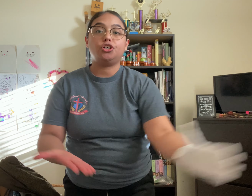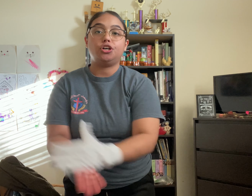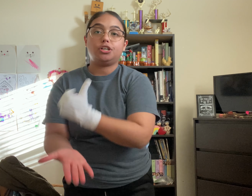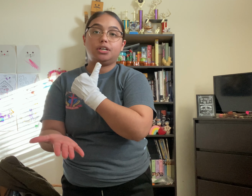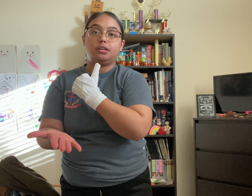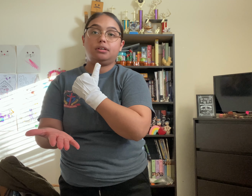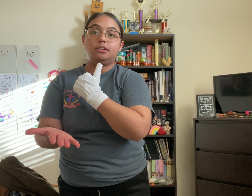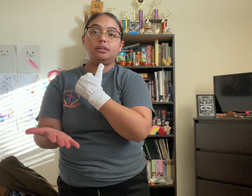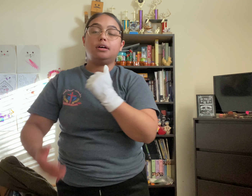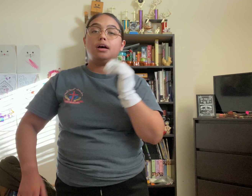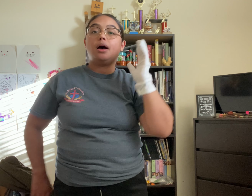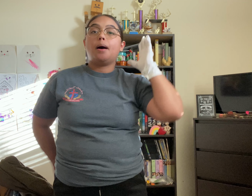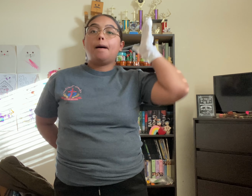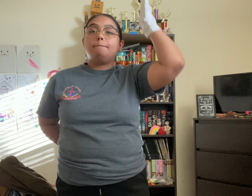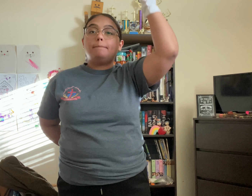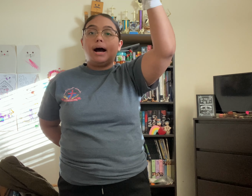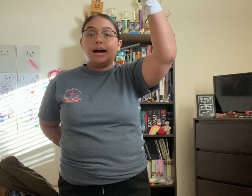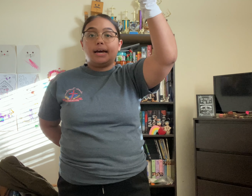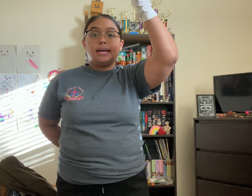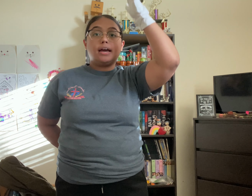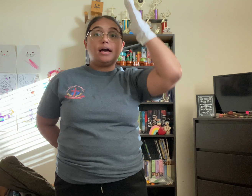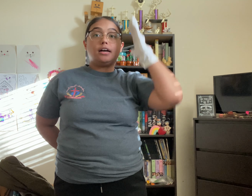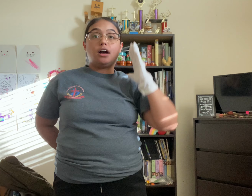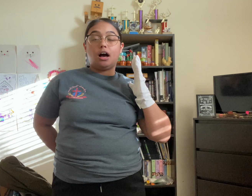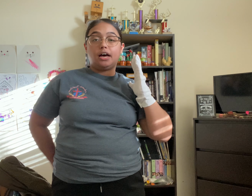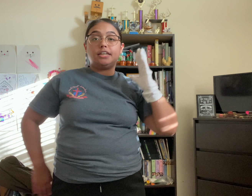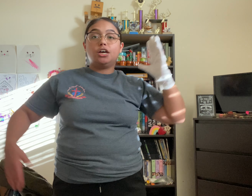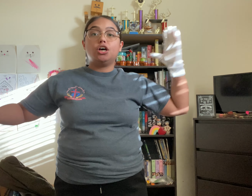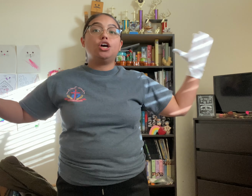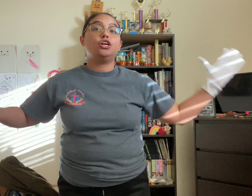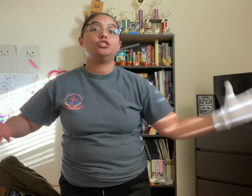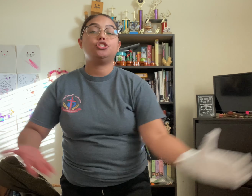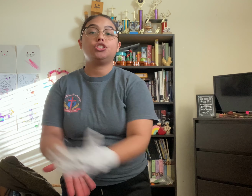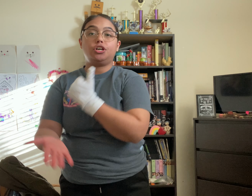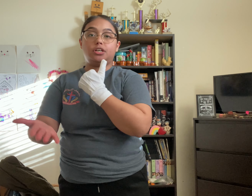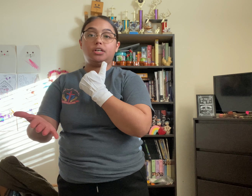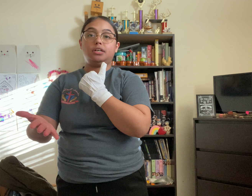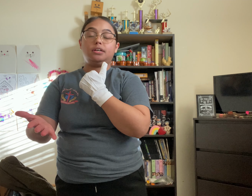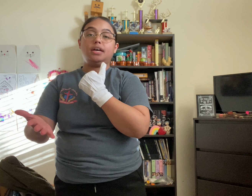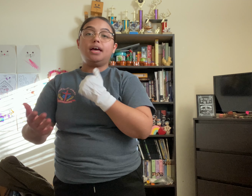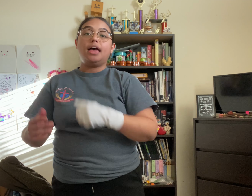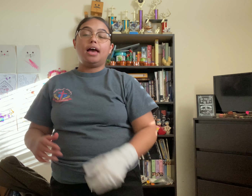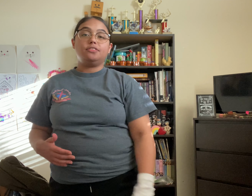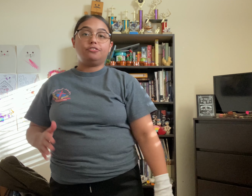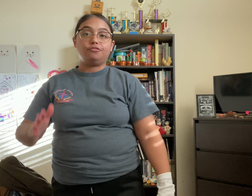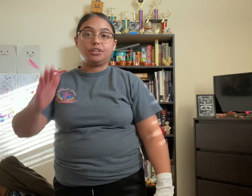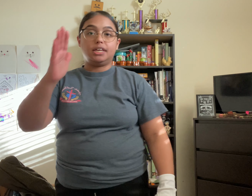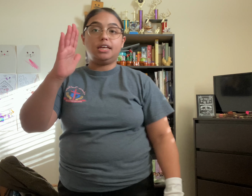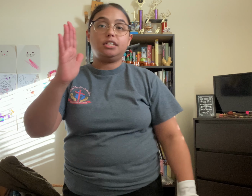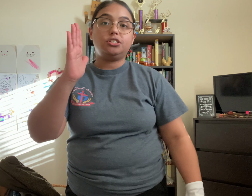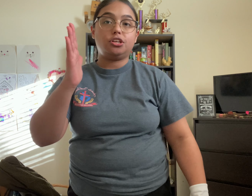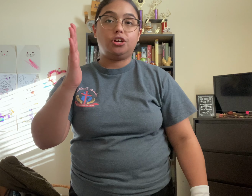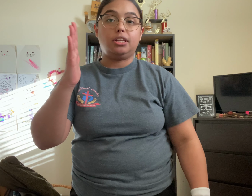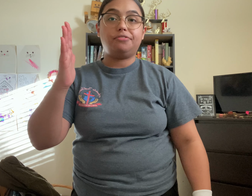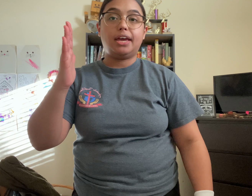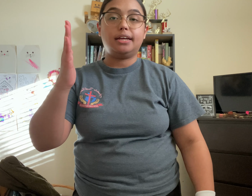took. My God took. And then for keys, your left hand is in